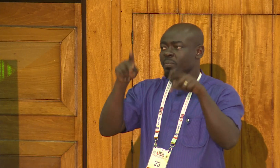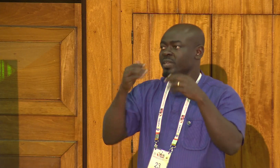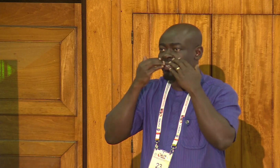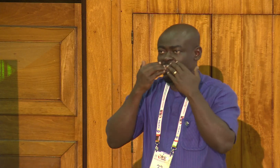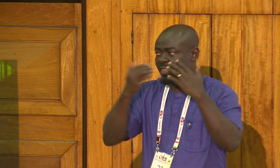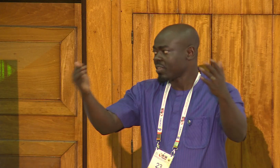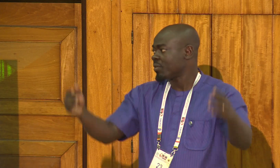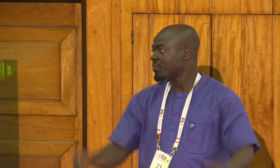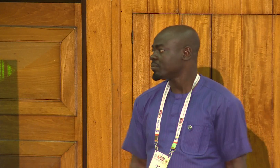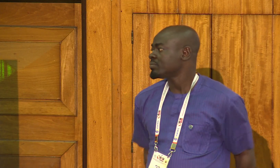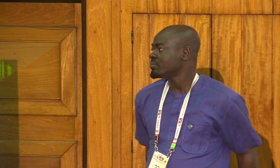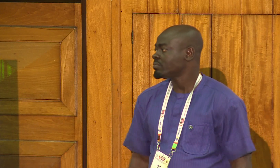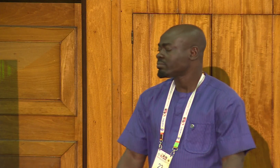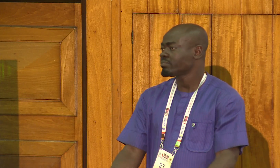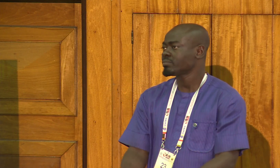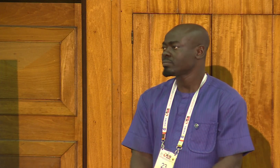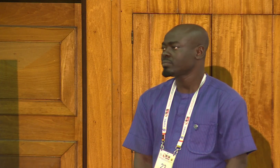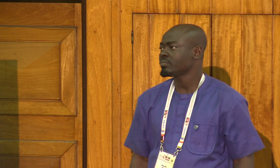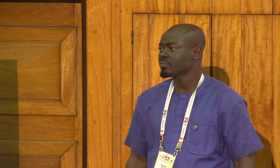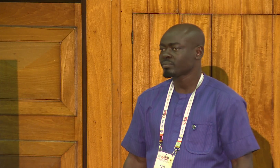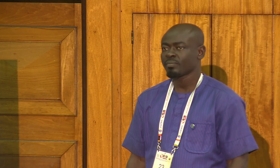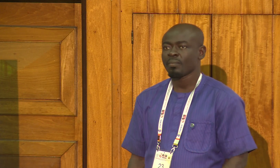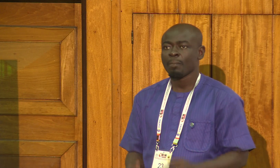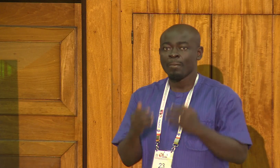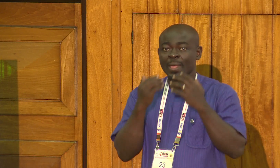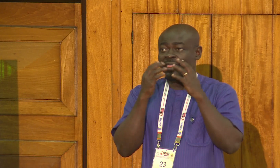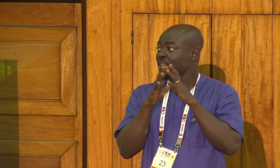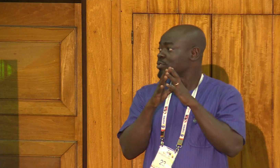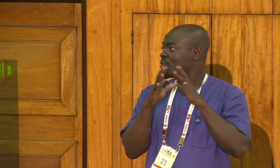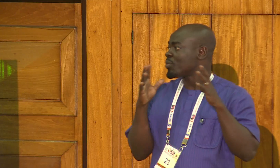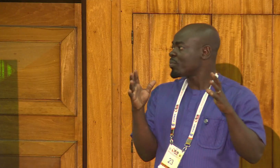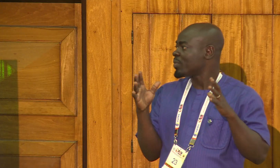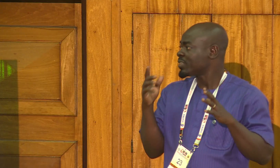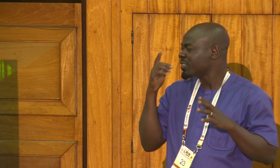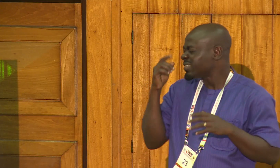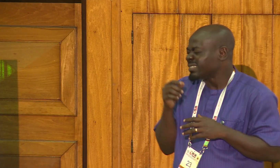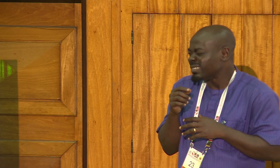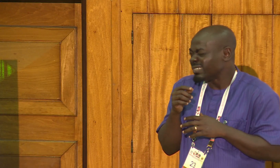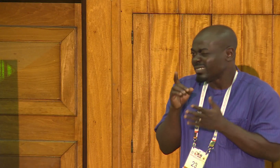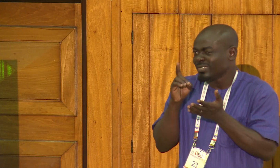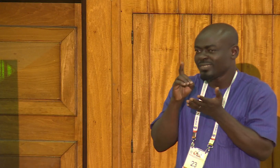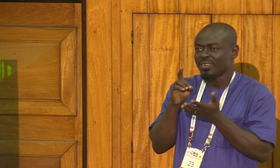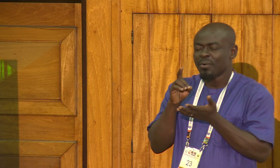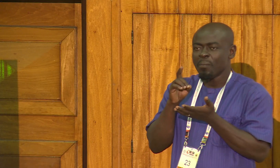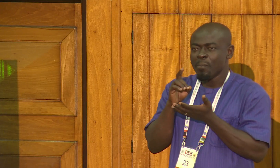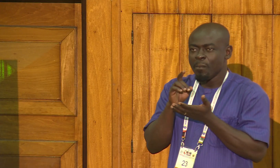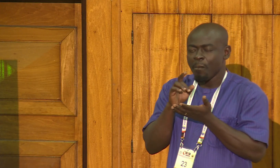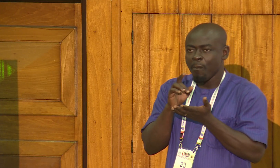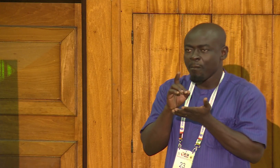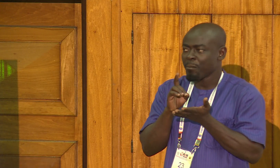you. Thank you very much, Doc, but you didn't introduce yourself.